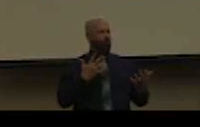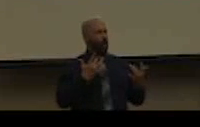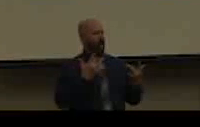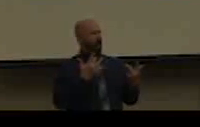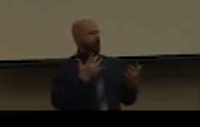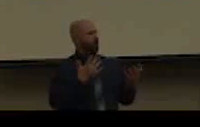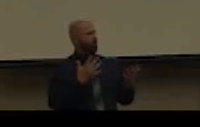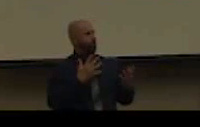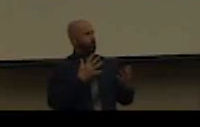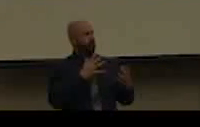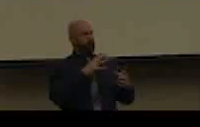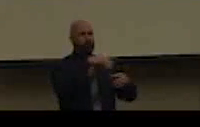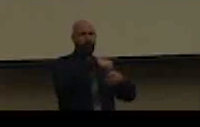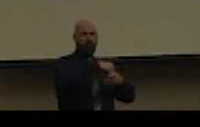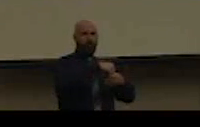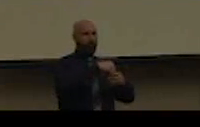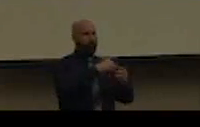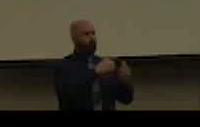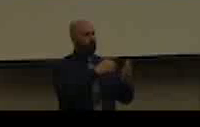coming anyway?